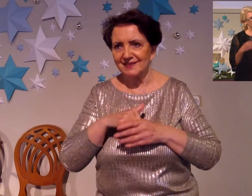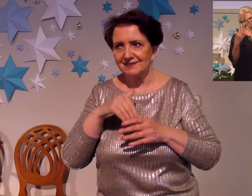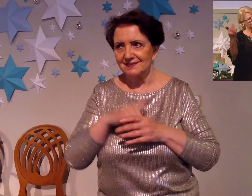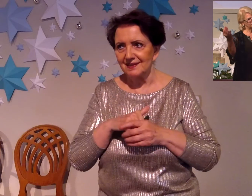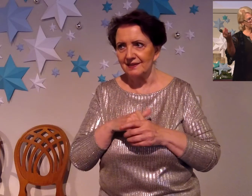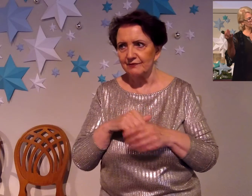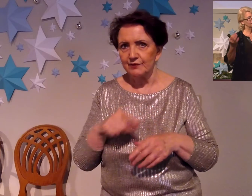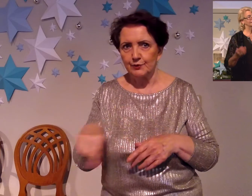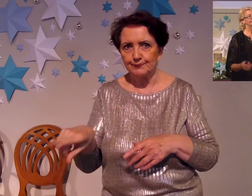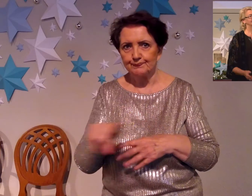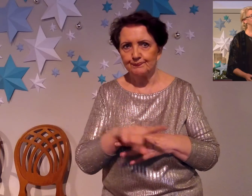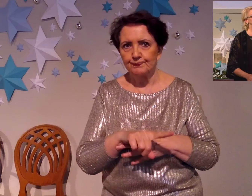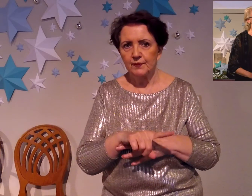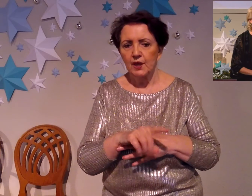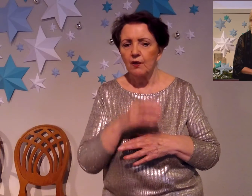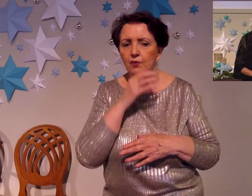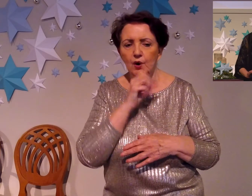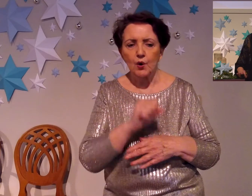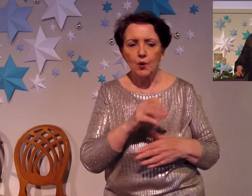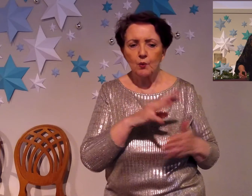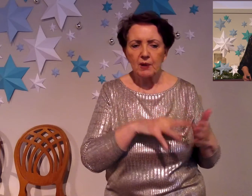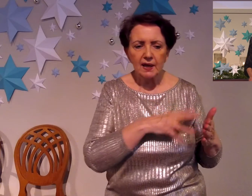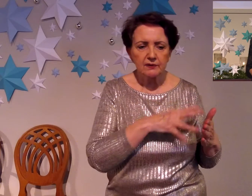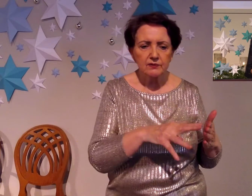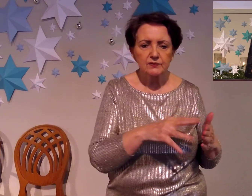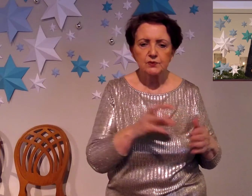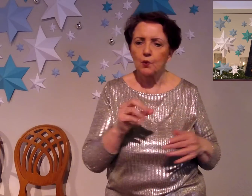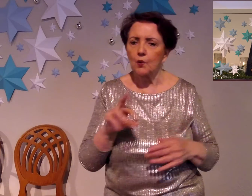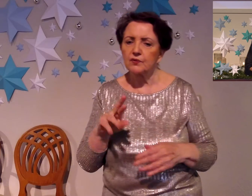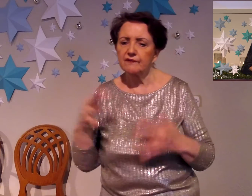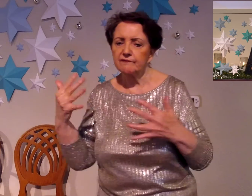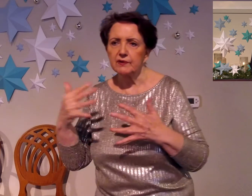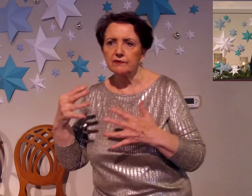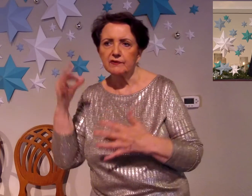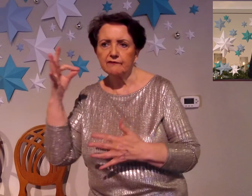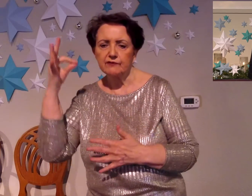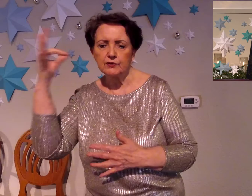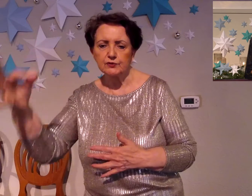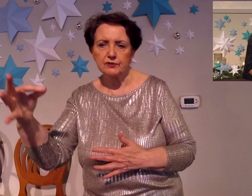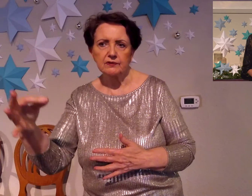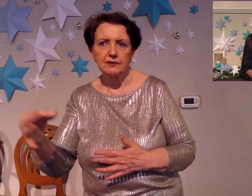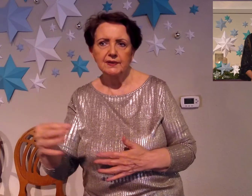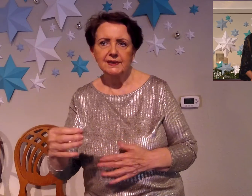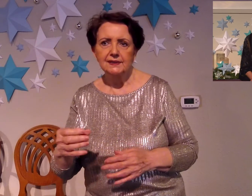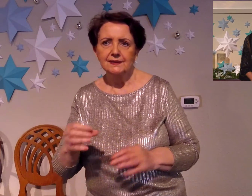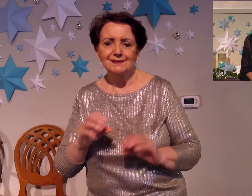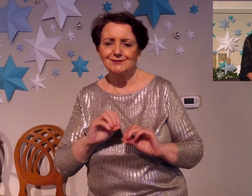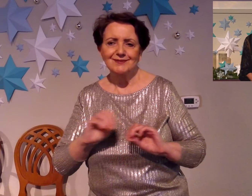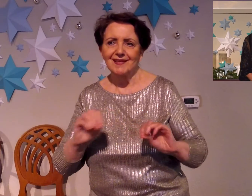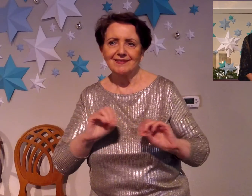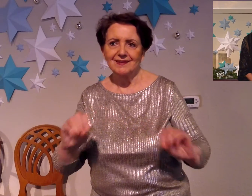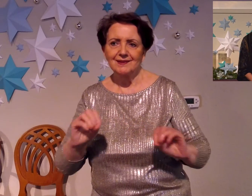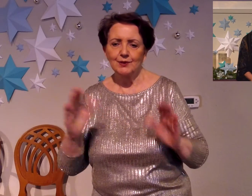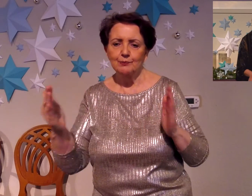patterns or the fear, pales in comparison to what lies within you.